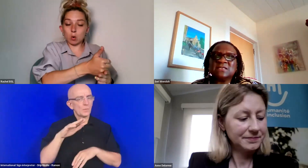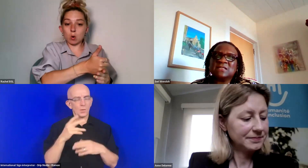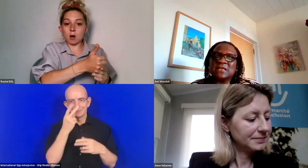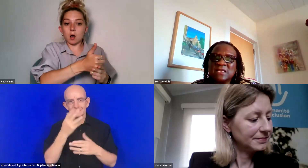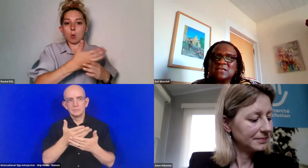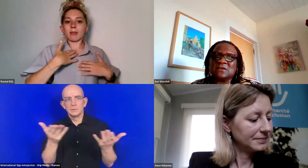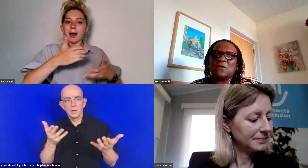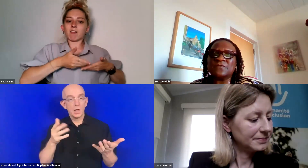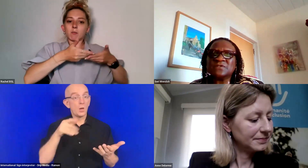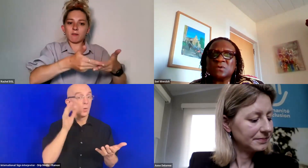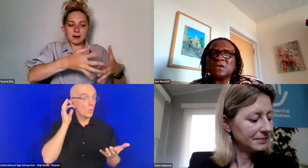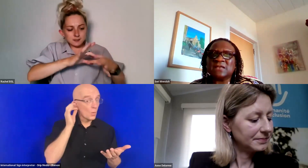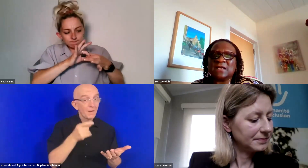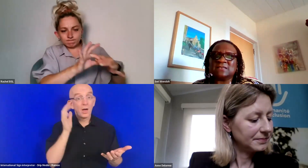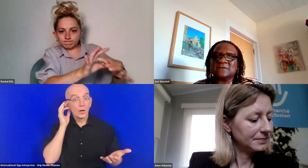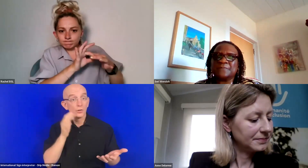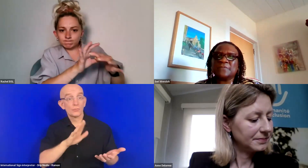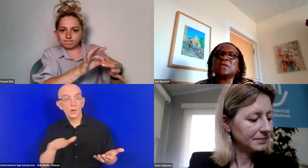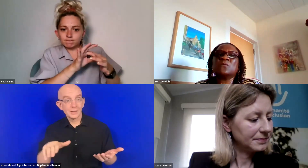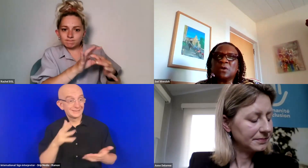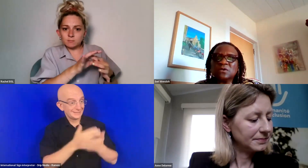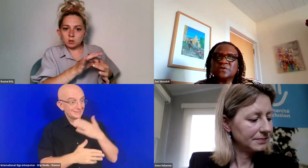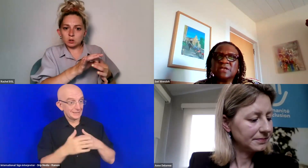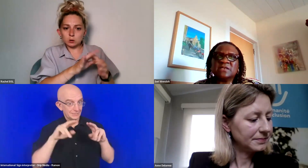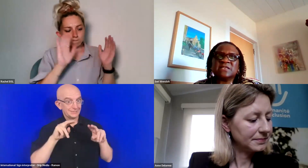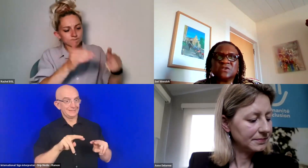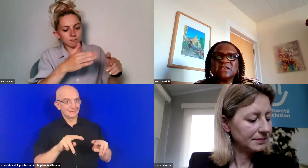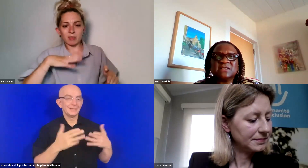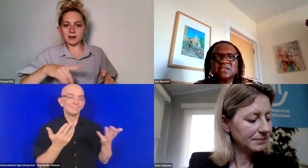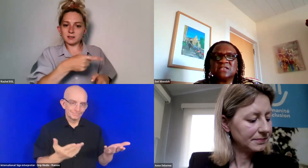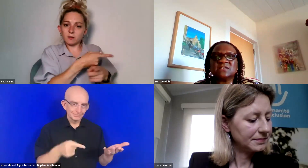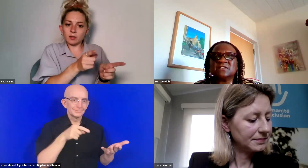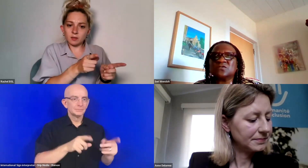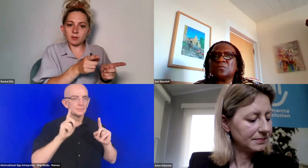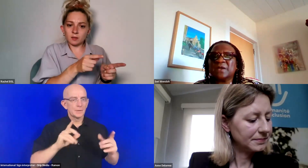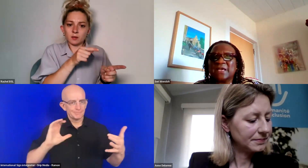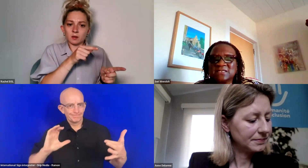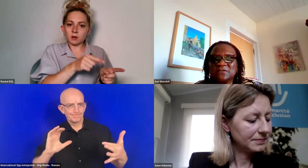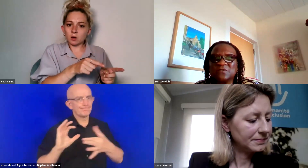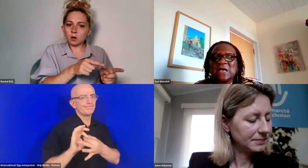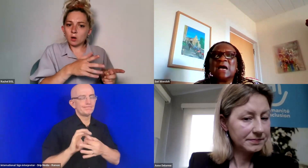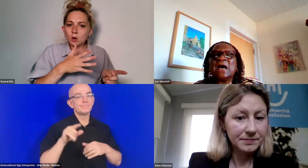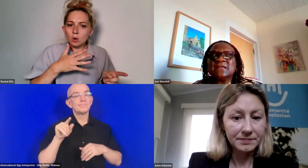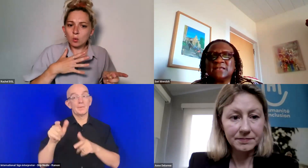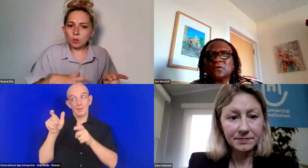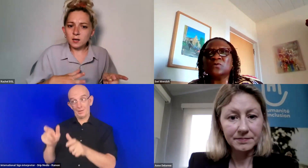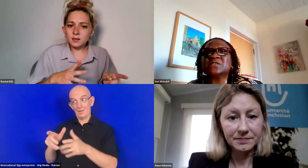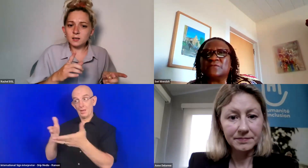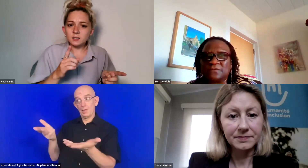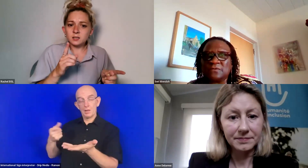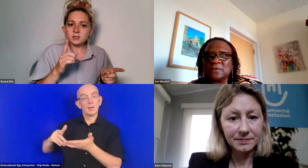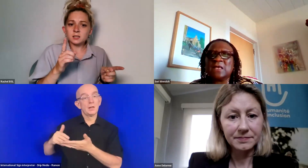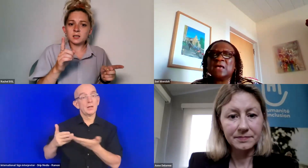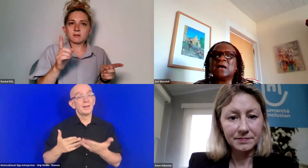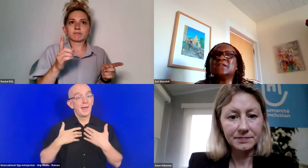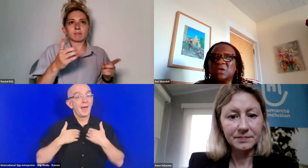to meet the needs of these women and girls. We also need sexuality education that is comprehensive and